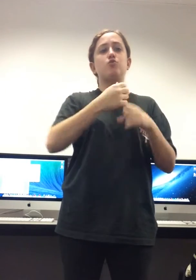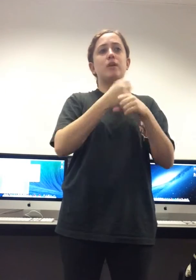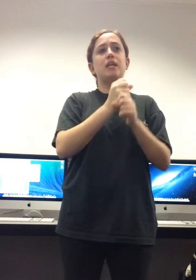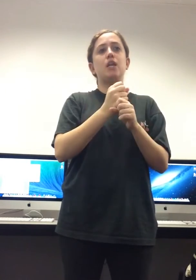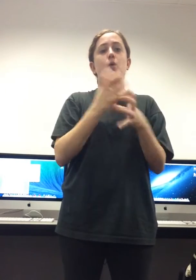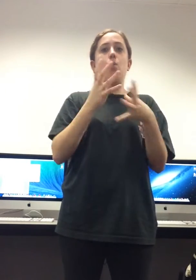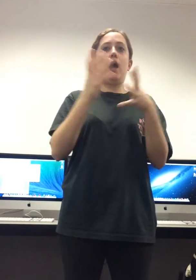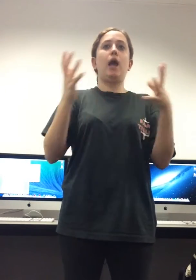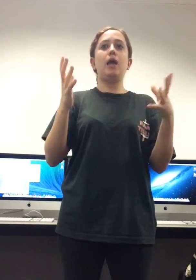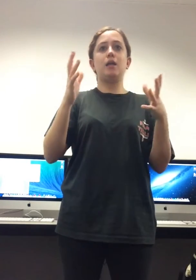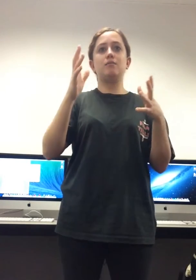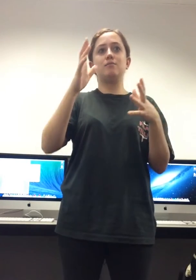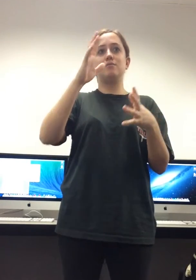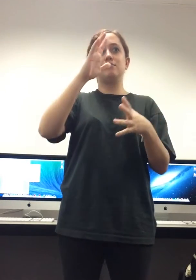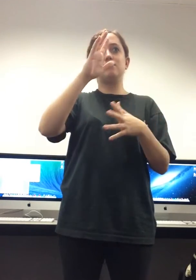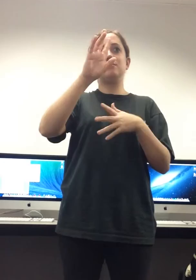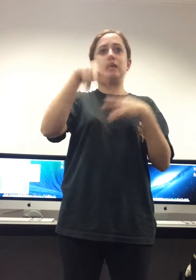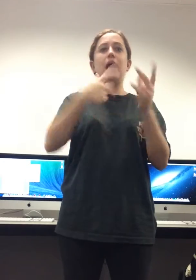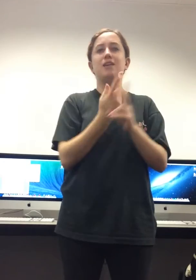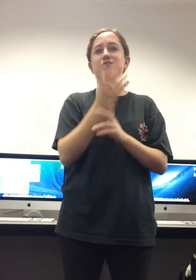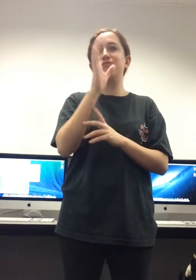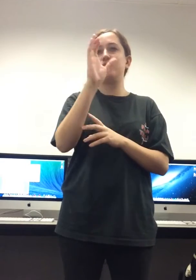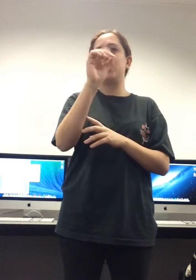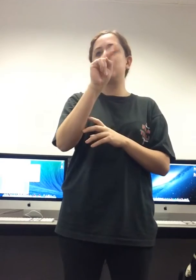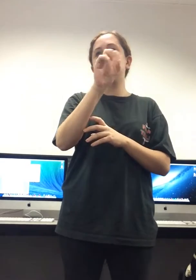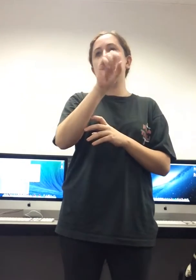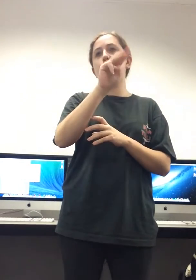many Americans, they were living the high life.